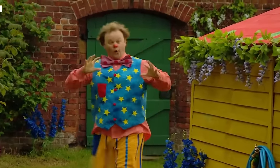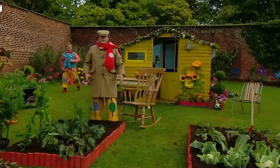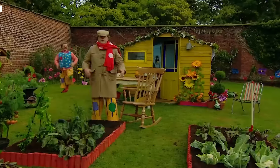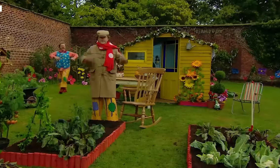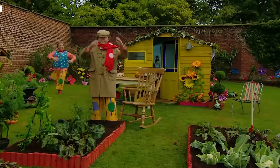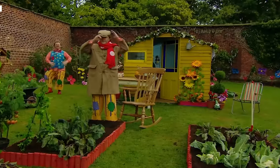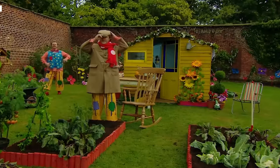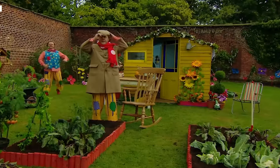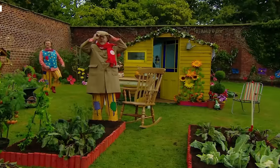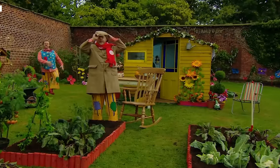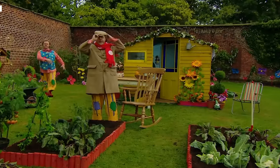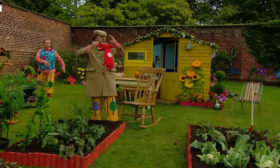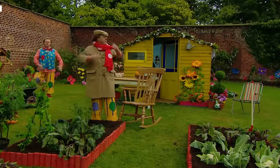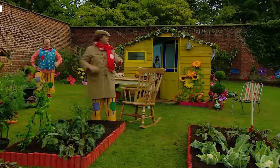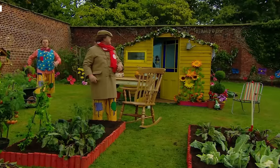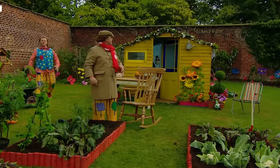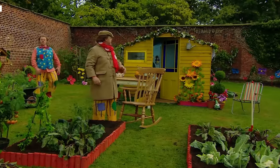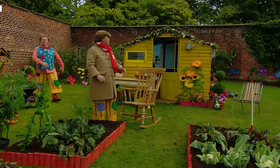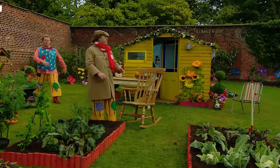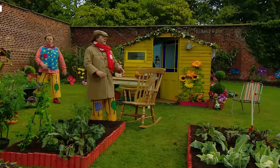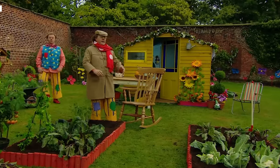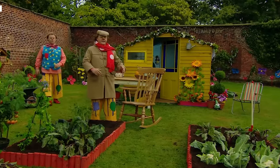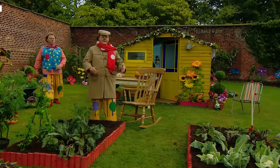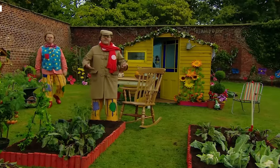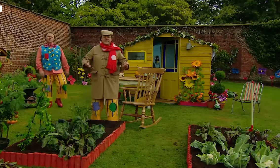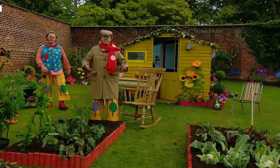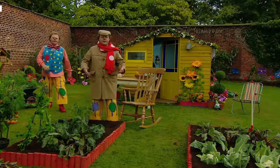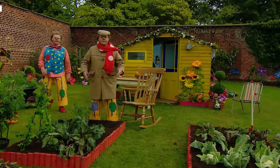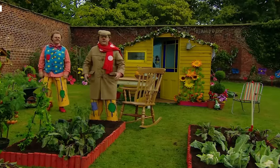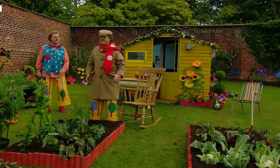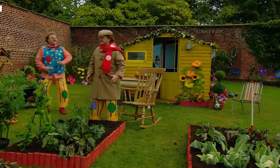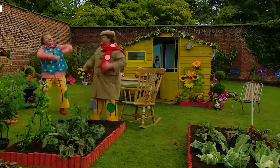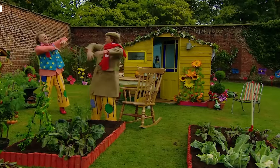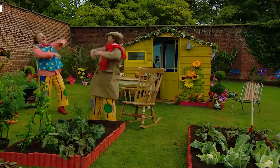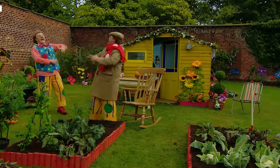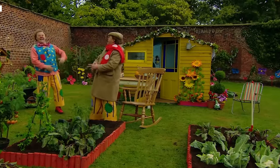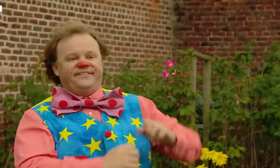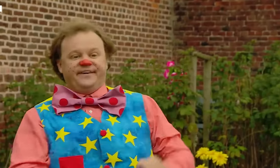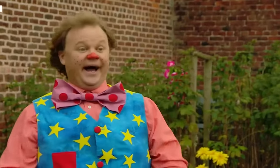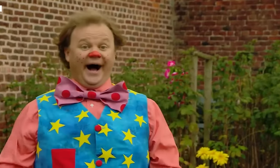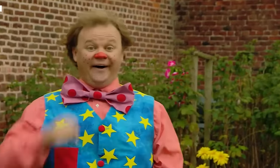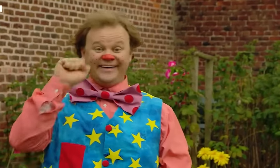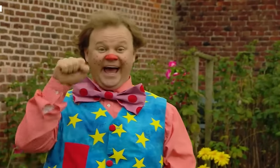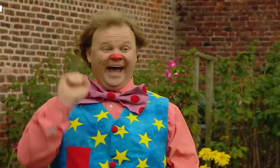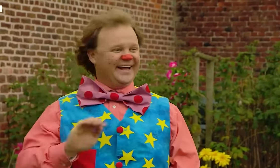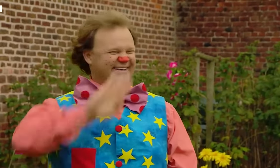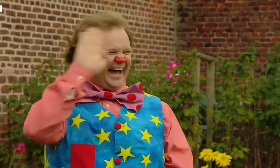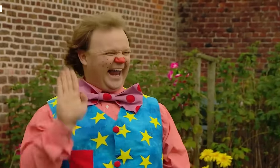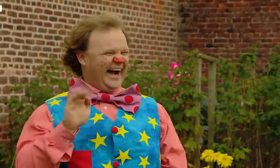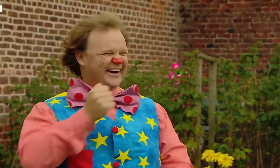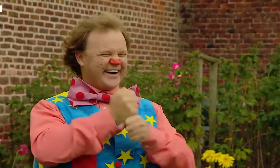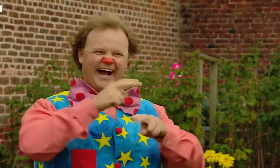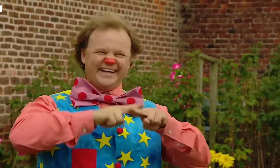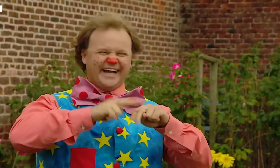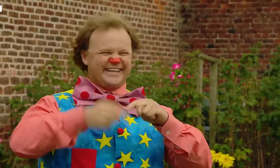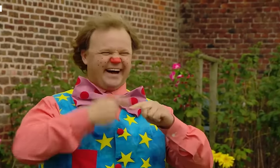Maybe Mr. Tumble can help you, Grandad. I can't see the boy. Where is he? Oh, yes. Hello, Grandad